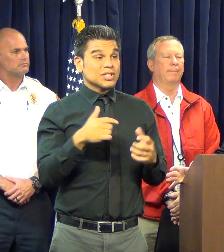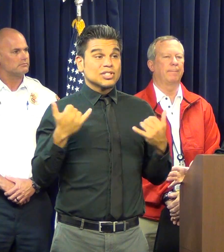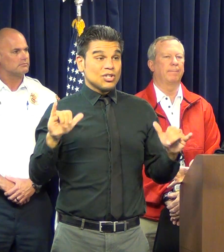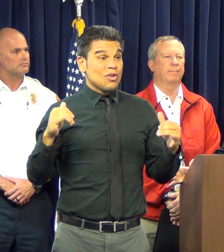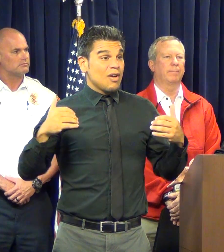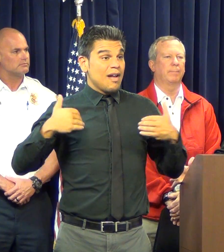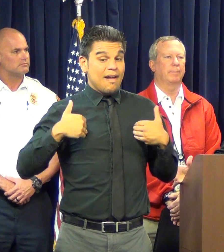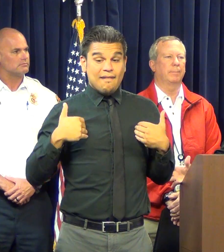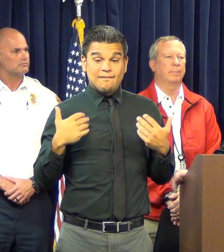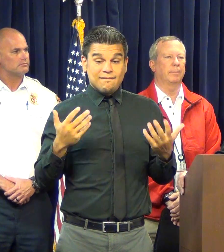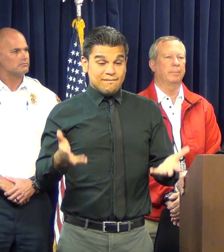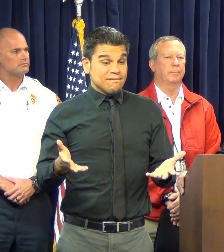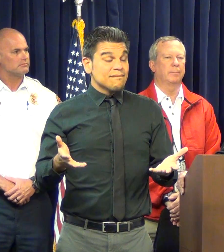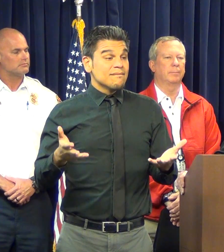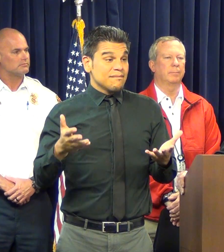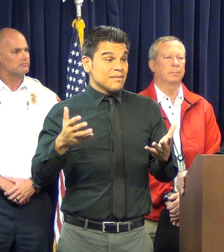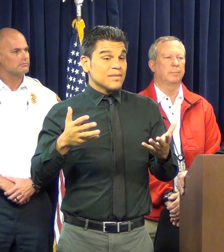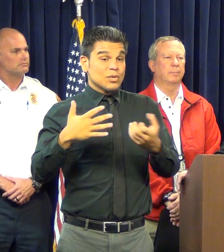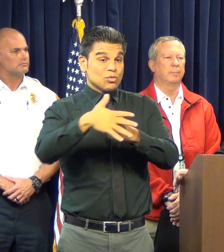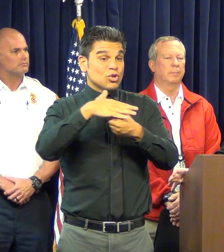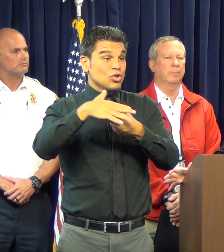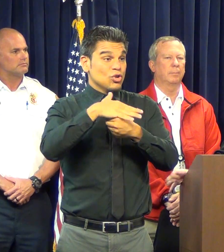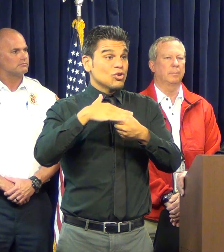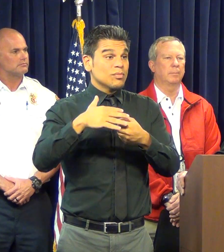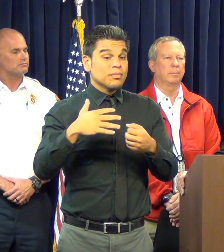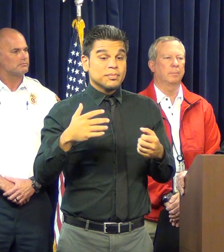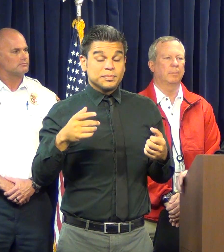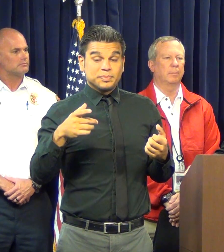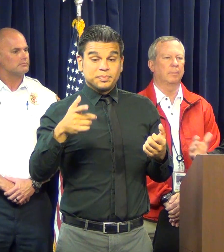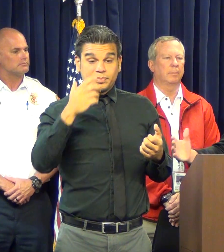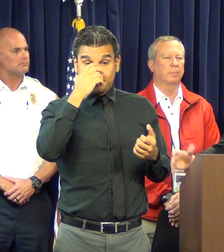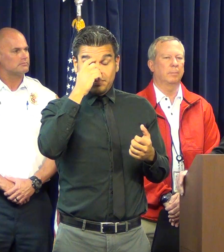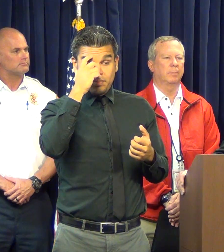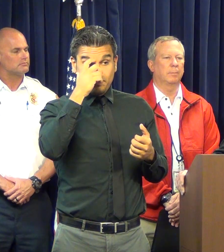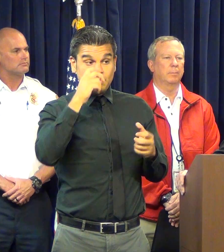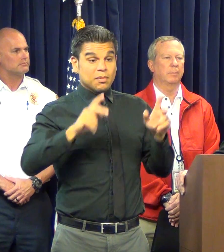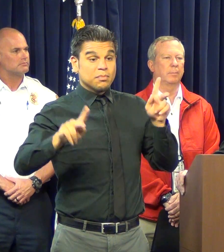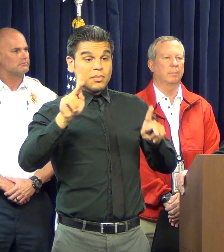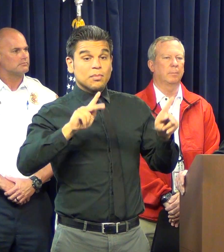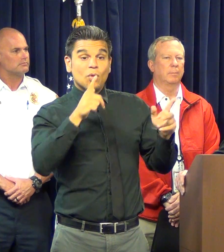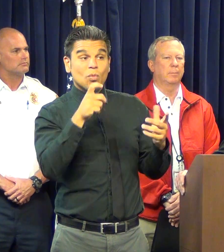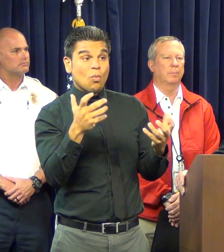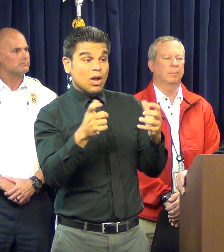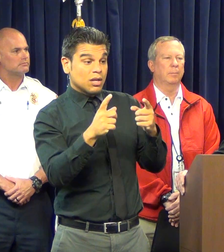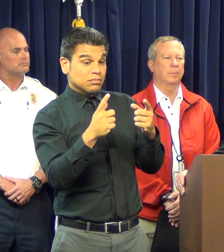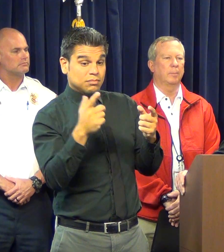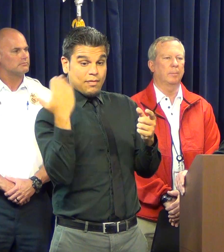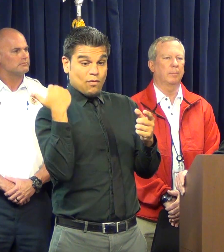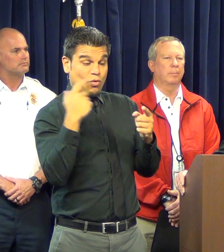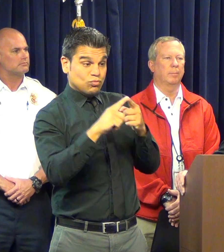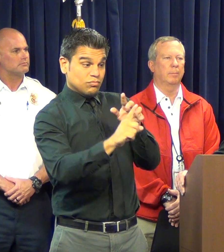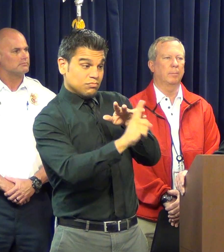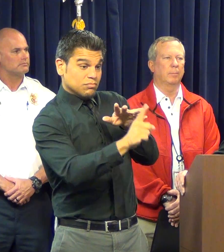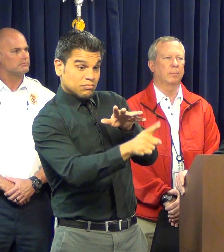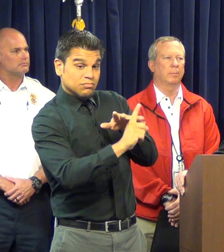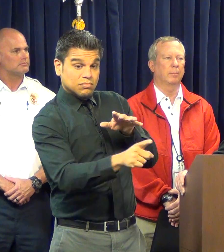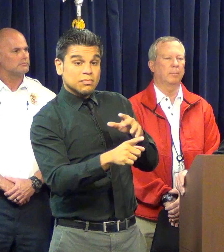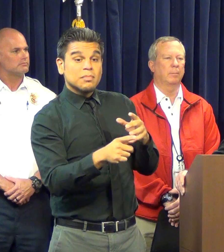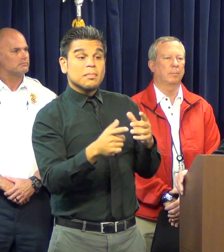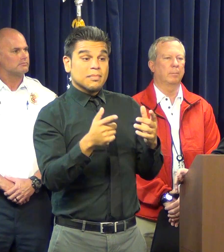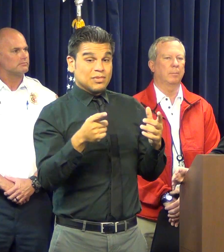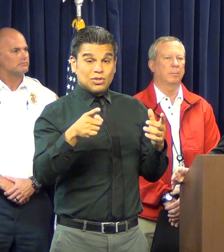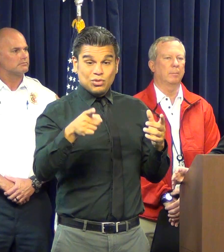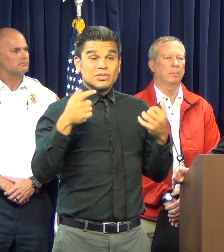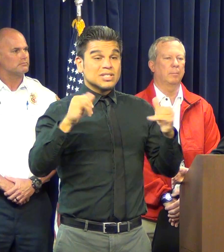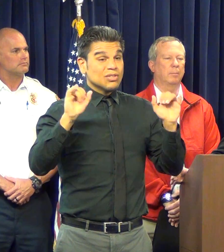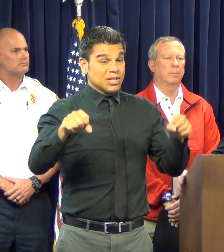Folks that chose not to evacuate, though, stay informed. As we get through this storm, there's certainly capacity for folks to go to a shelter.